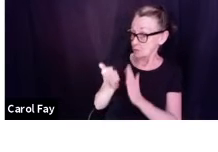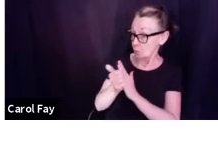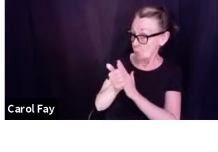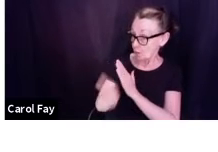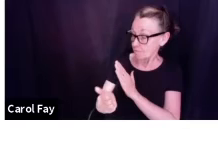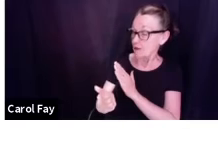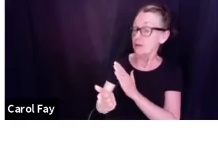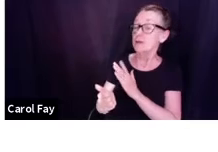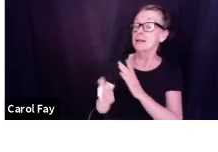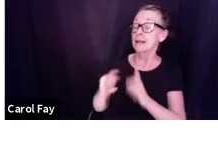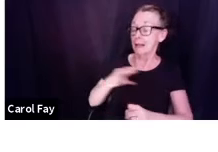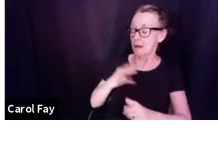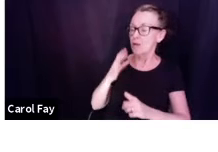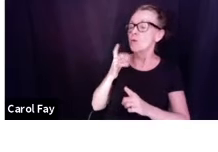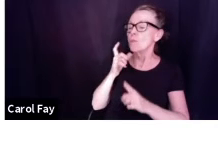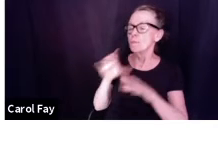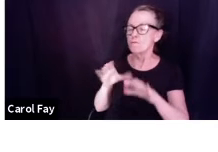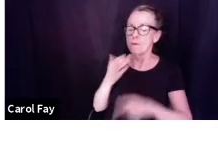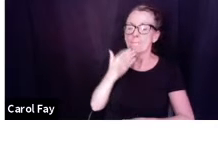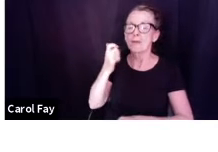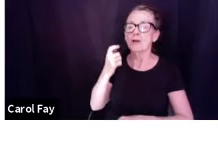in the role.